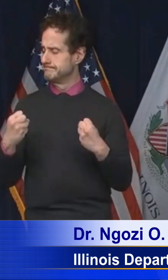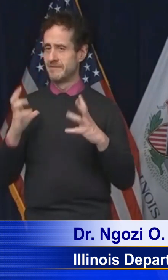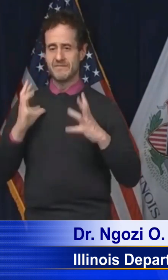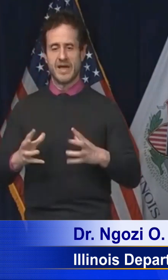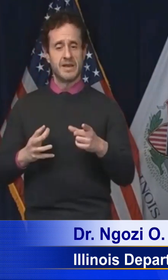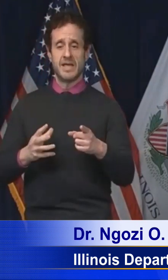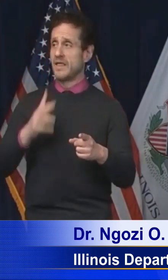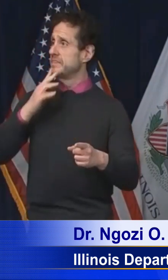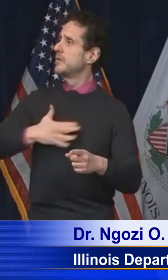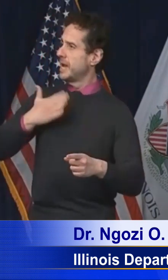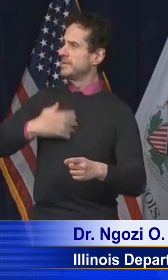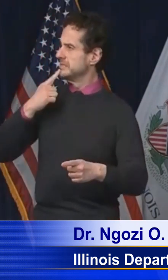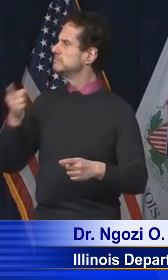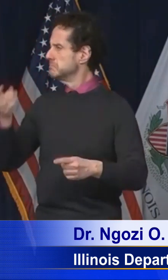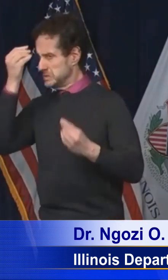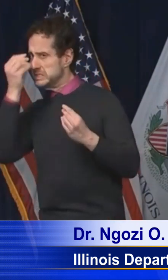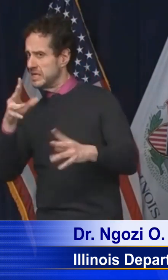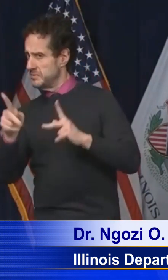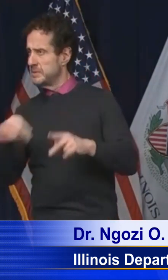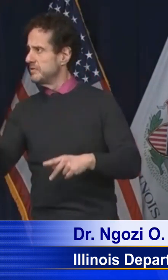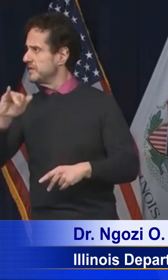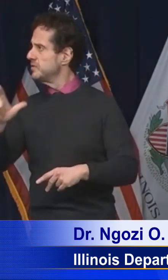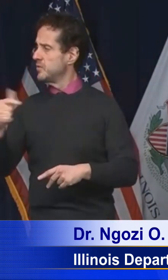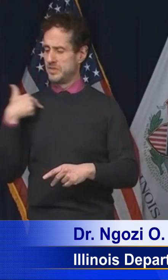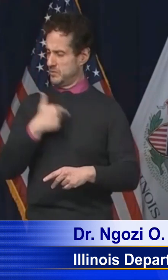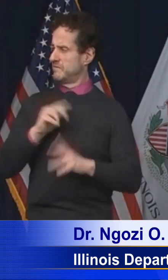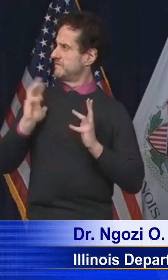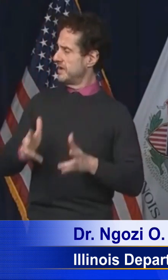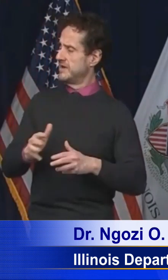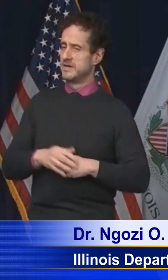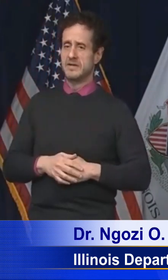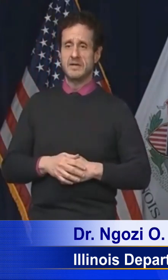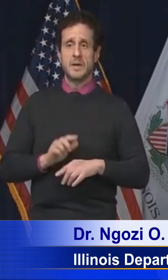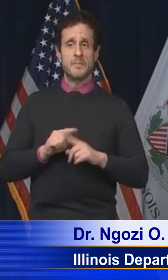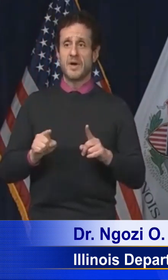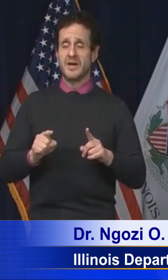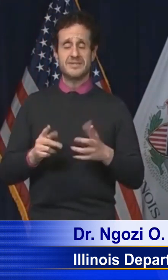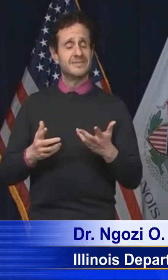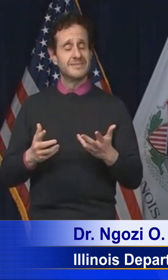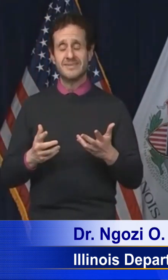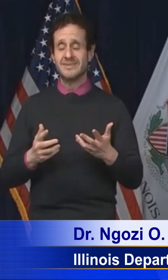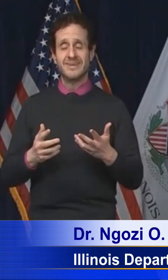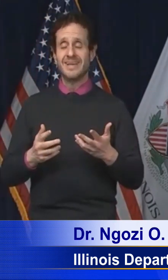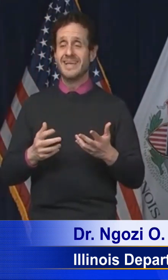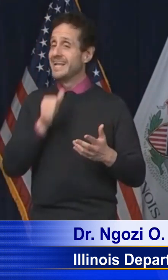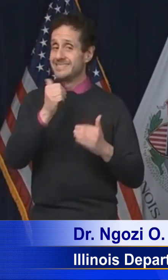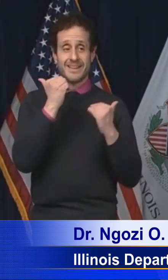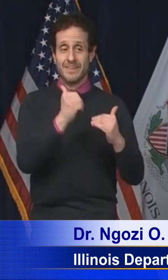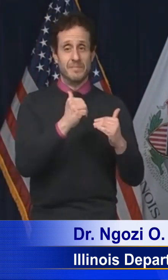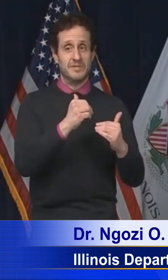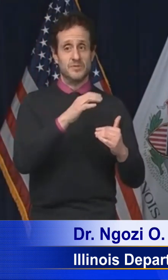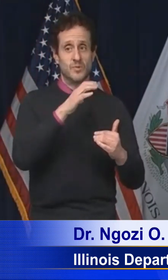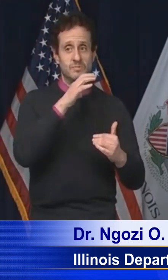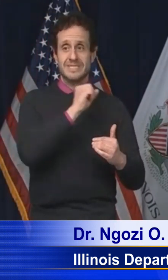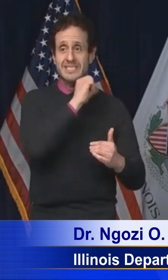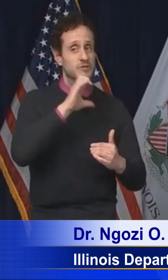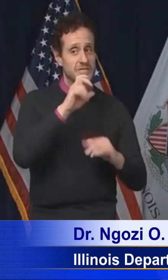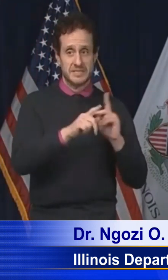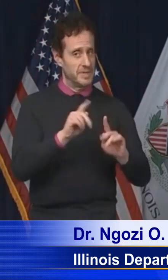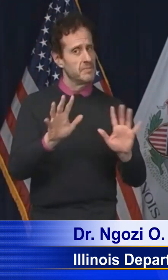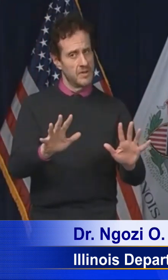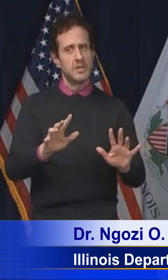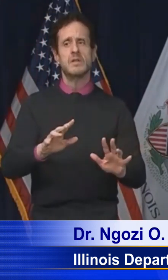they were happy for us to share that information. But no age is immune to contracting the virus, and we have